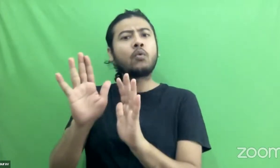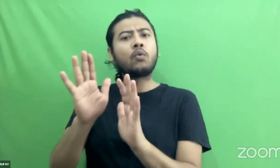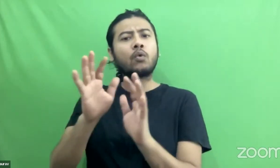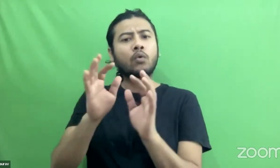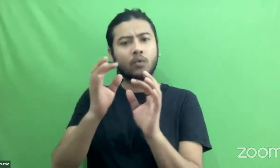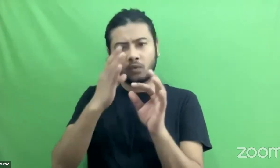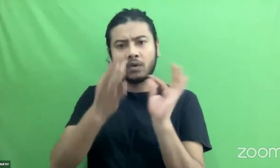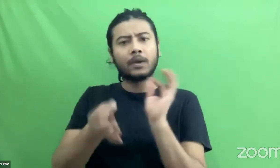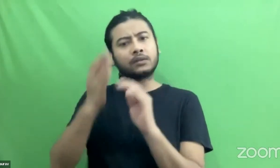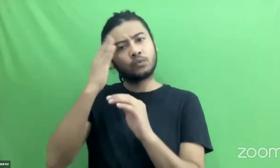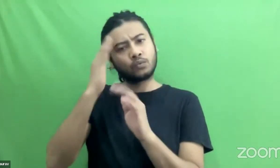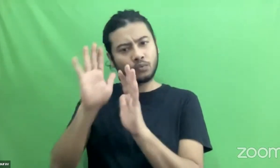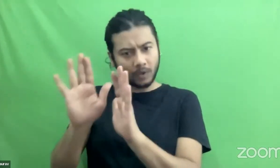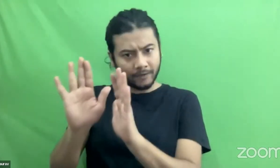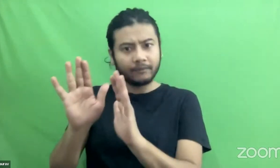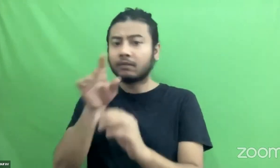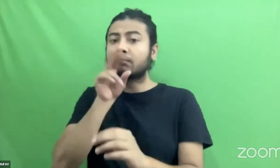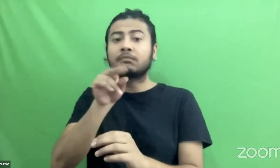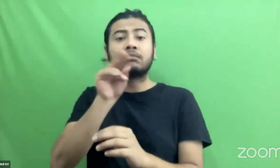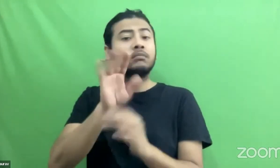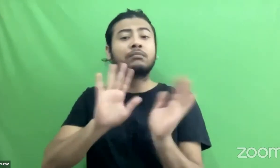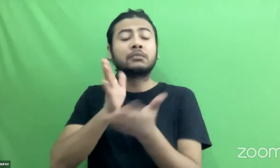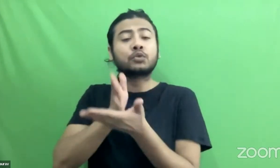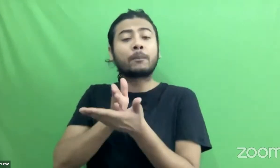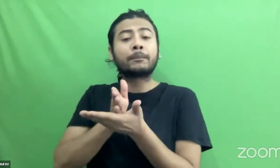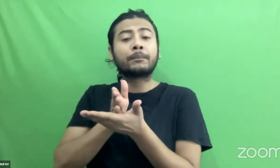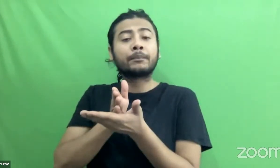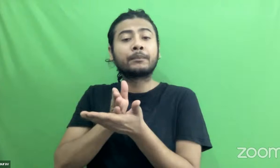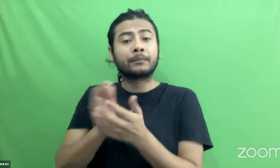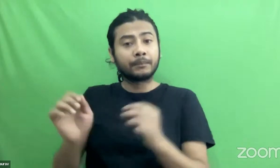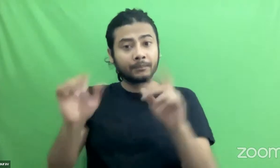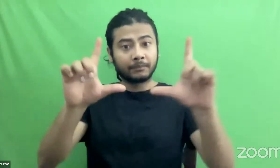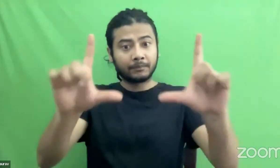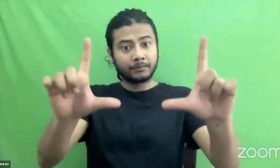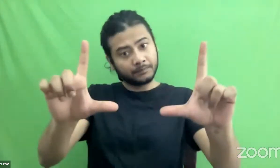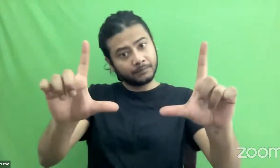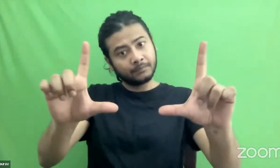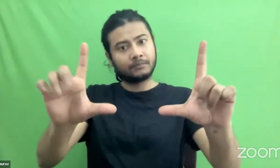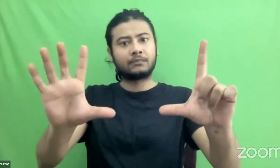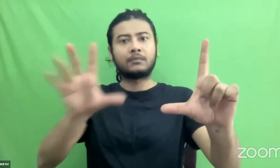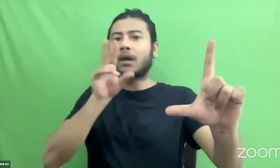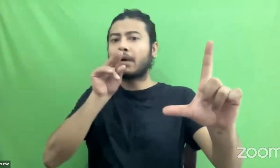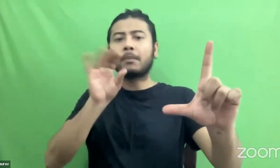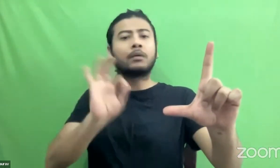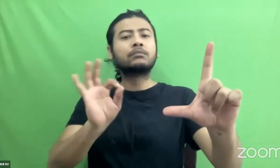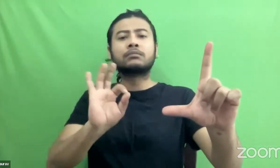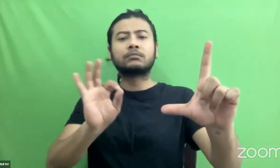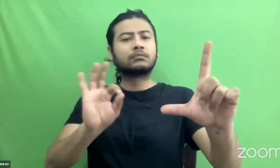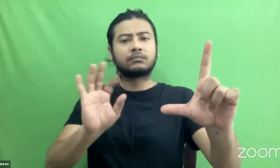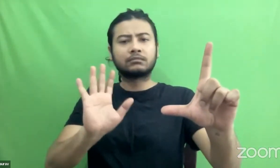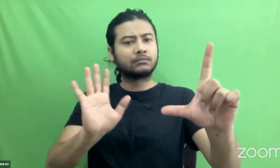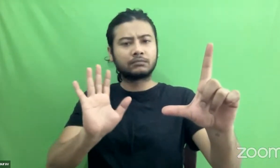to right hand side and PPTs are highlighted on the screen. PPT is not there, then Saurav Prabhu can be highlighted.